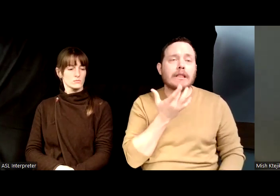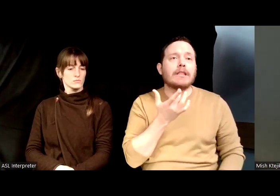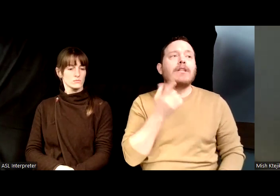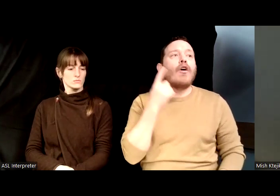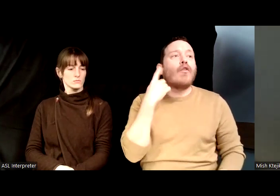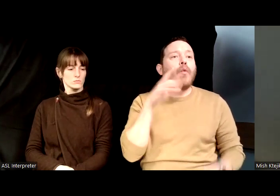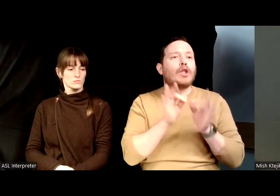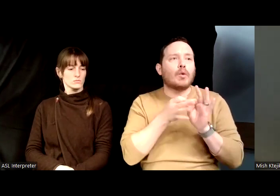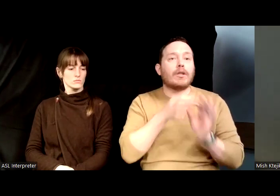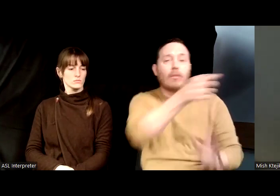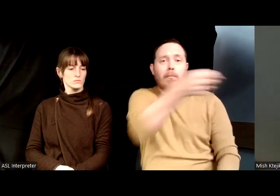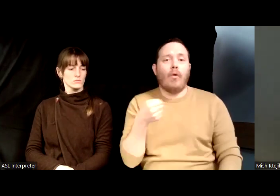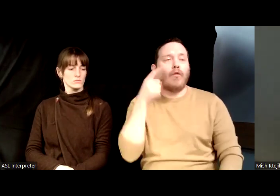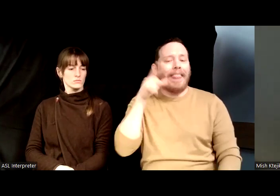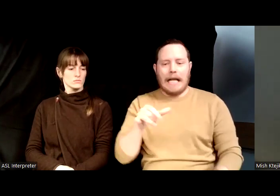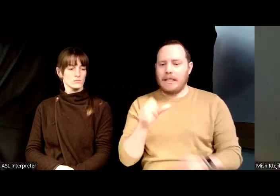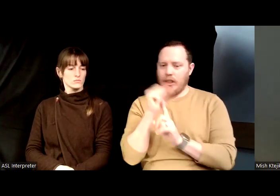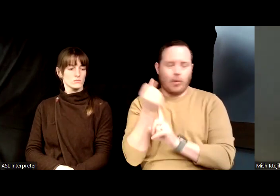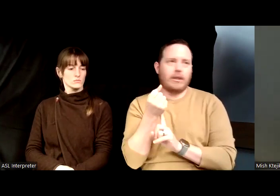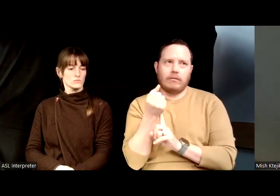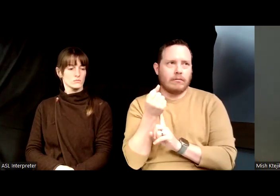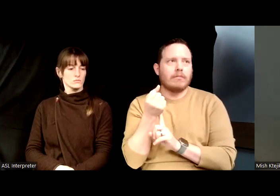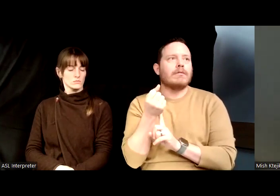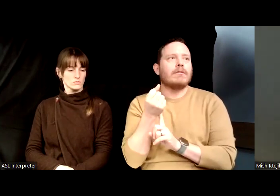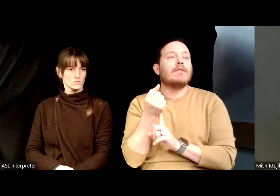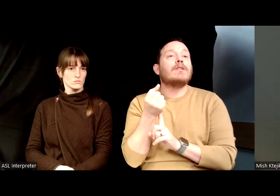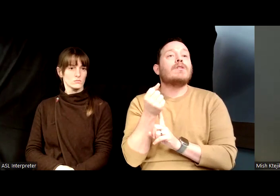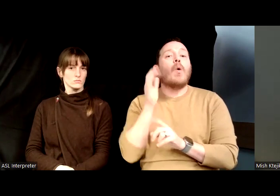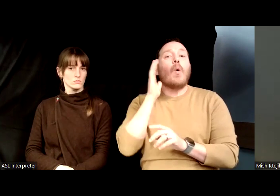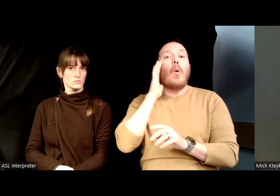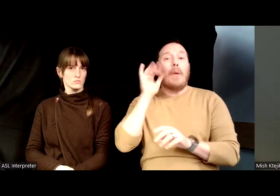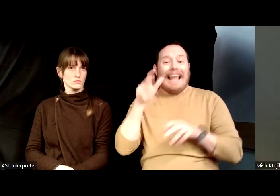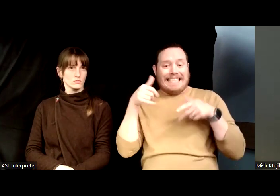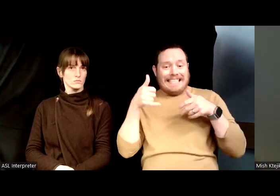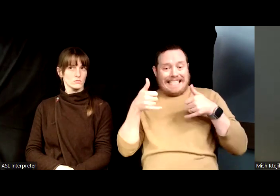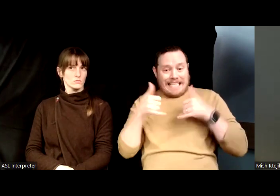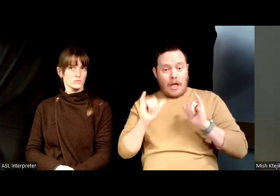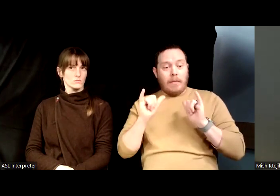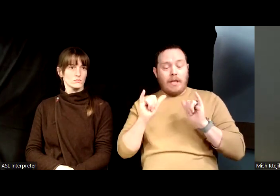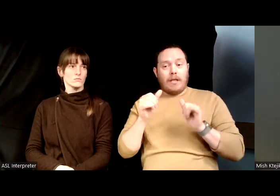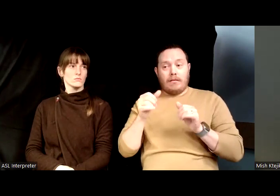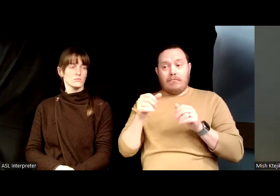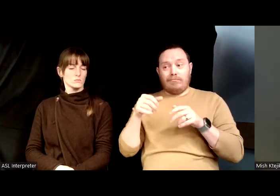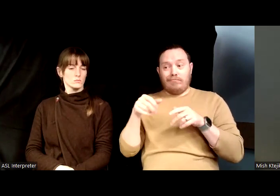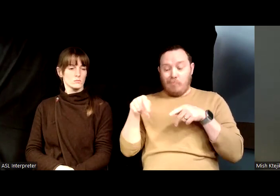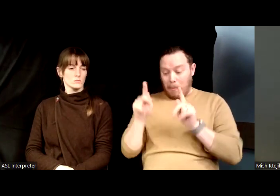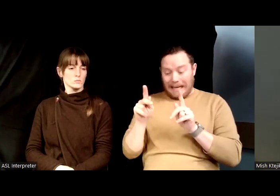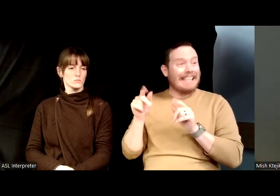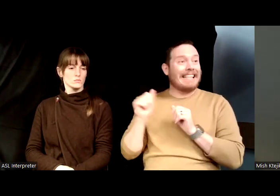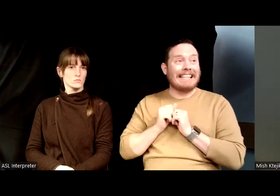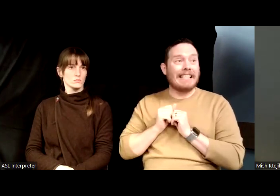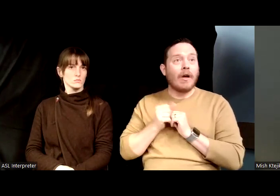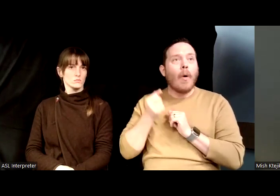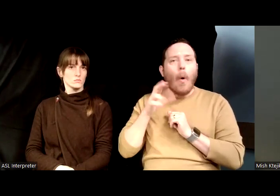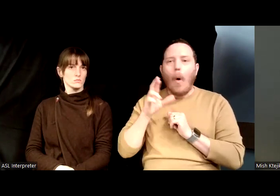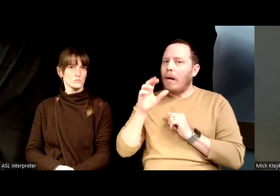someone has a preference for an interpreter, they can get them pulled in for that specific situation. Will